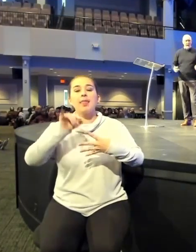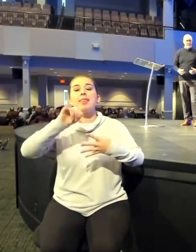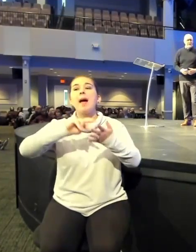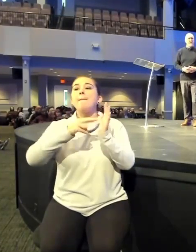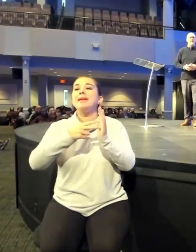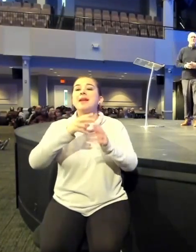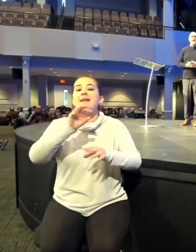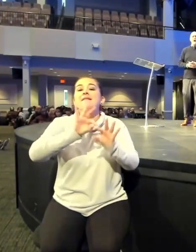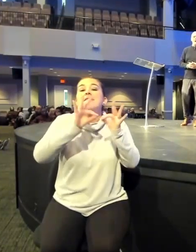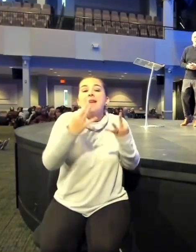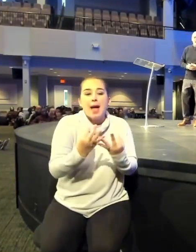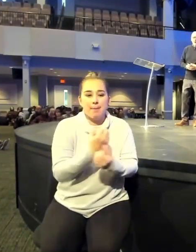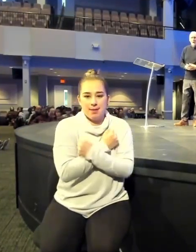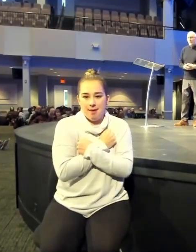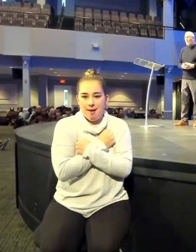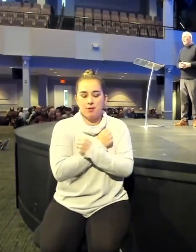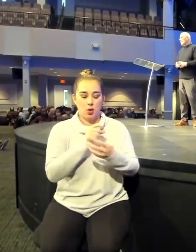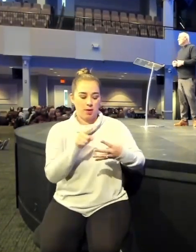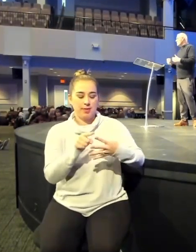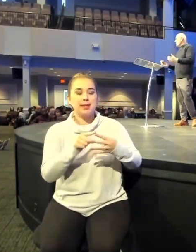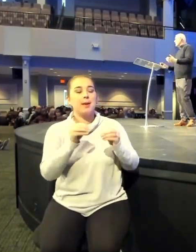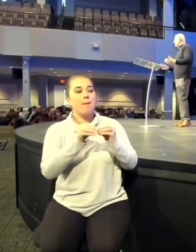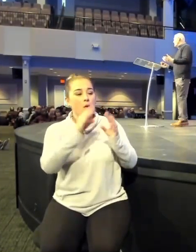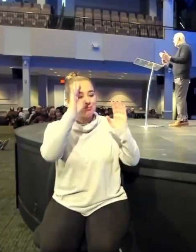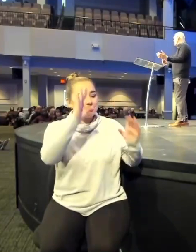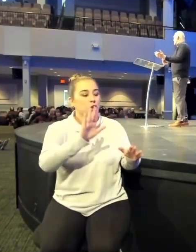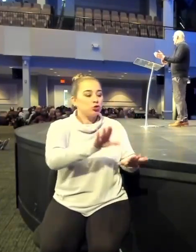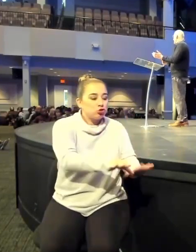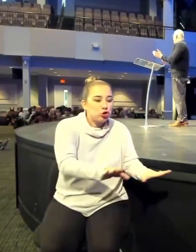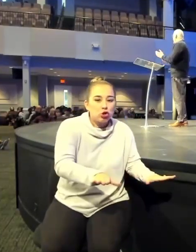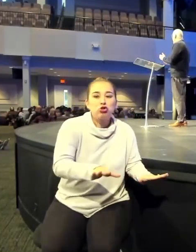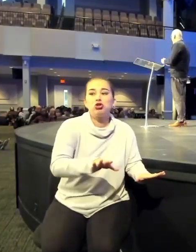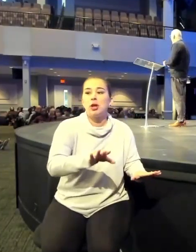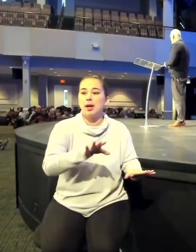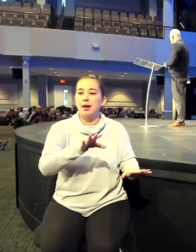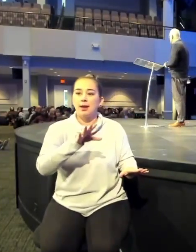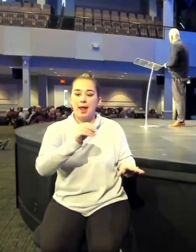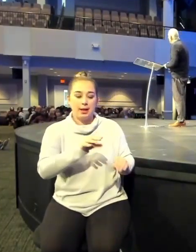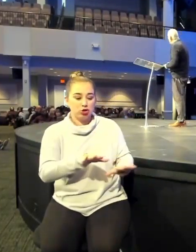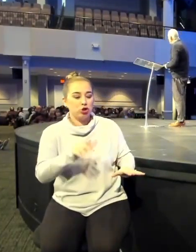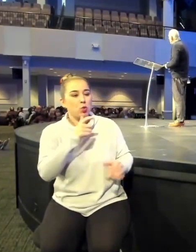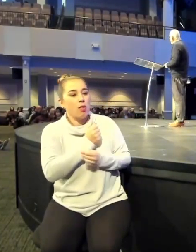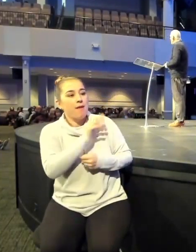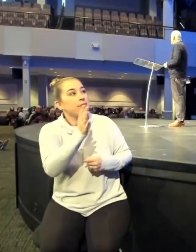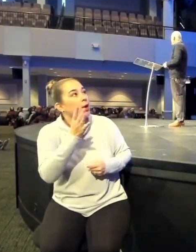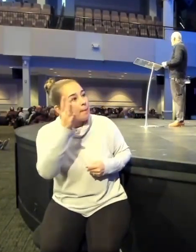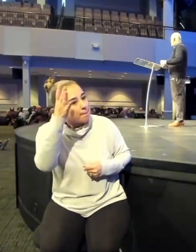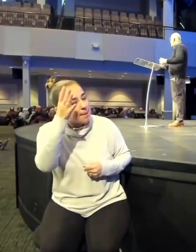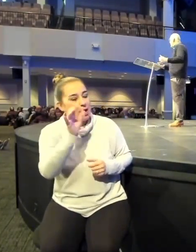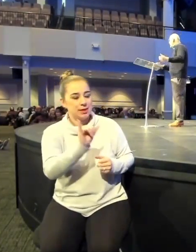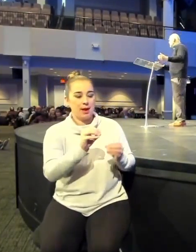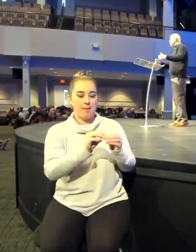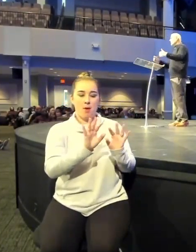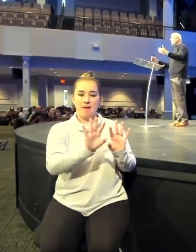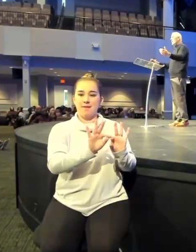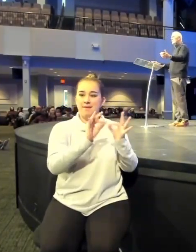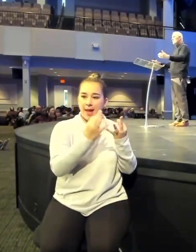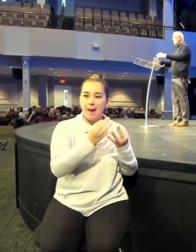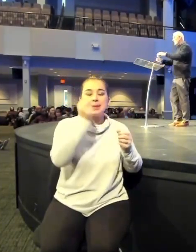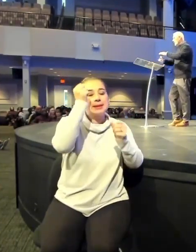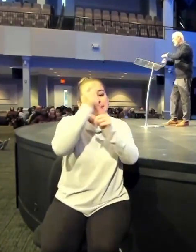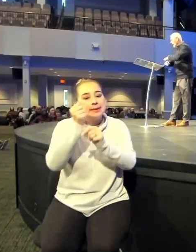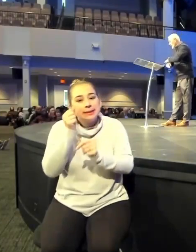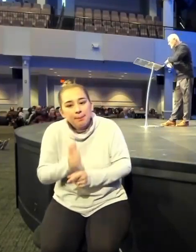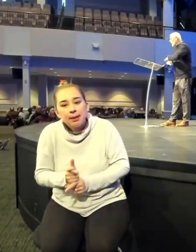family love. It's a love that you have for your children and children for their parents. It is a love that is shared between siblings.